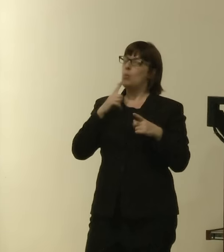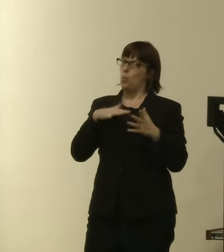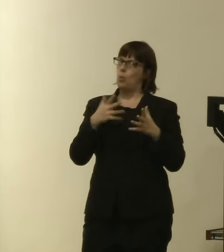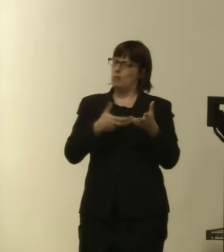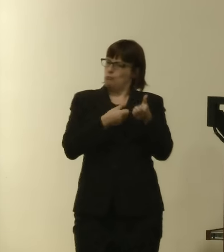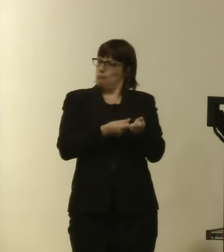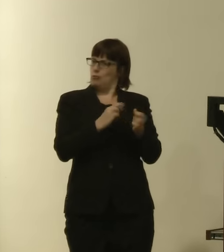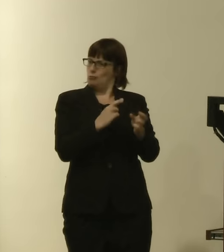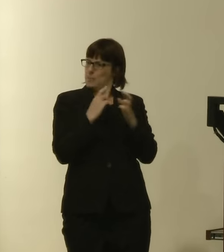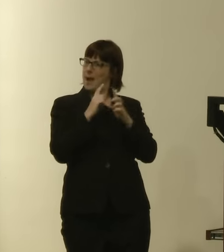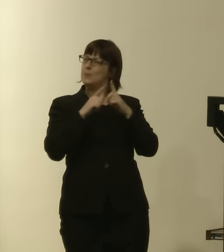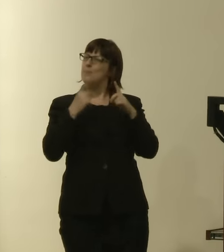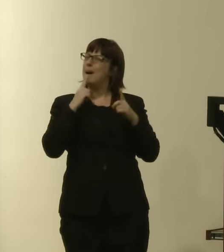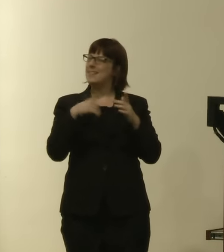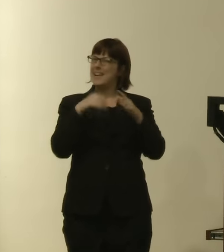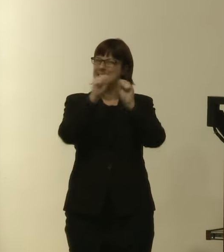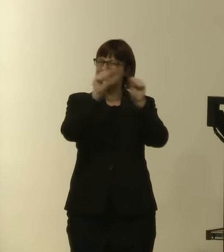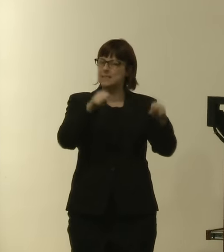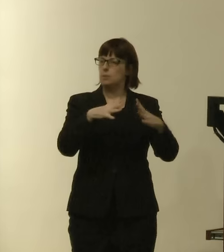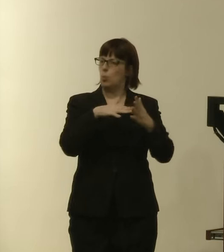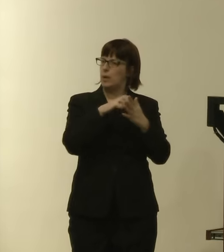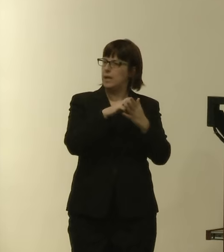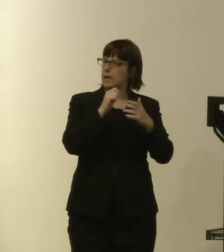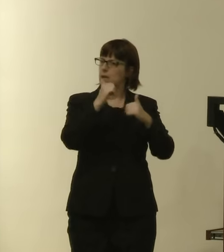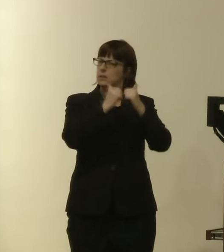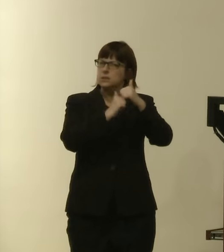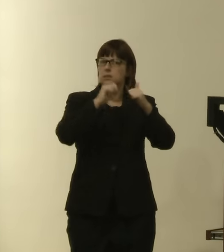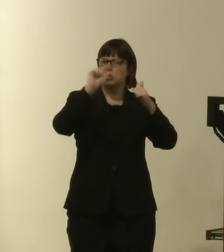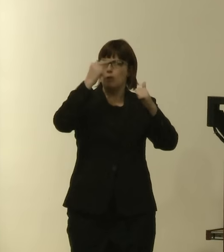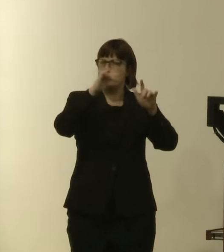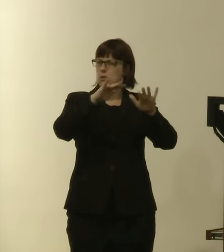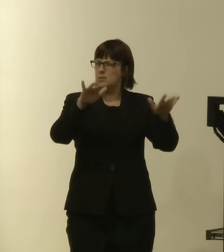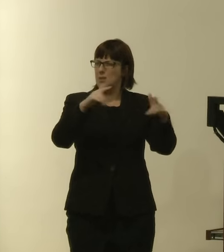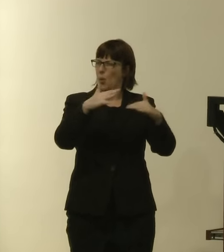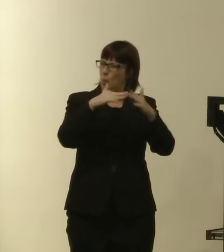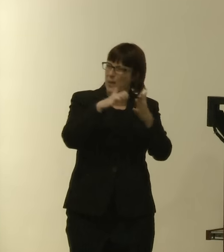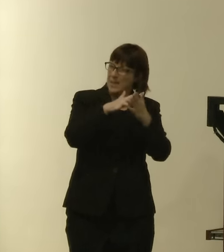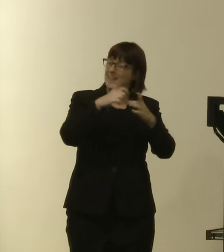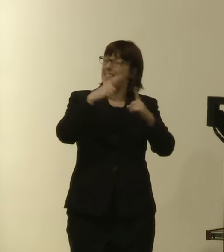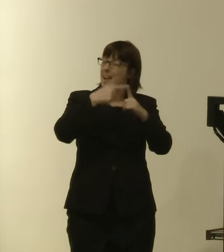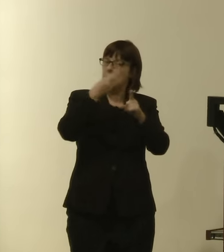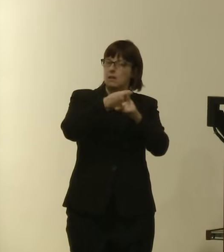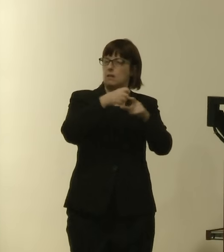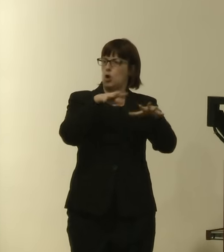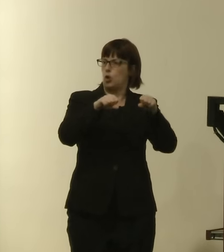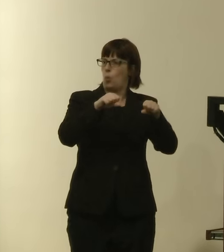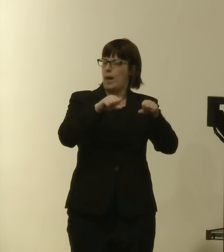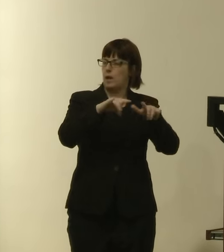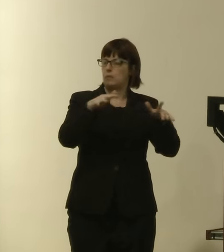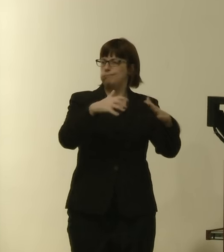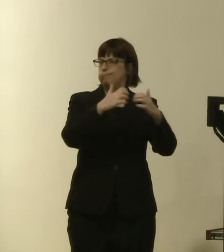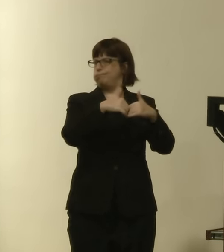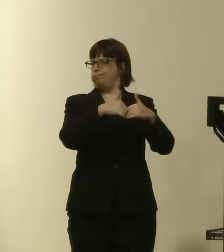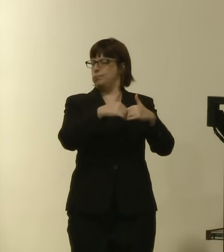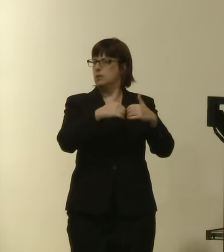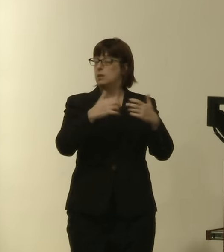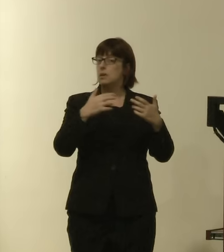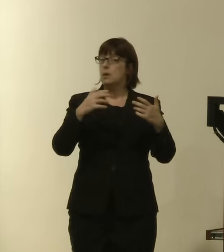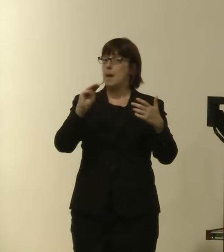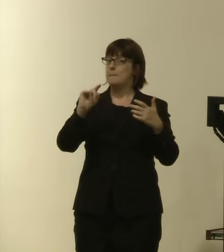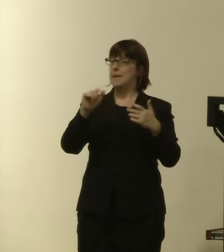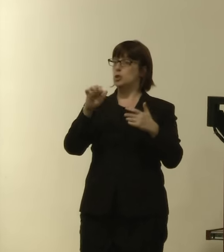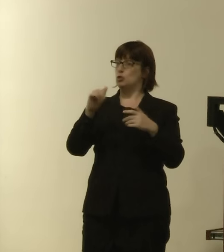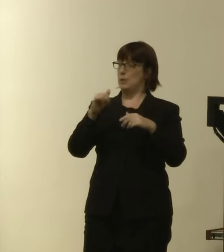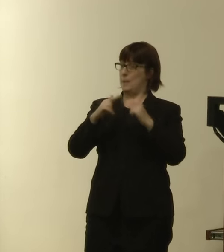weaker after the earthquake, right? First of all, just the staff stuff, space systems. The Ministry of Health, 6 floors